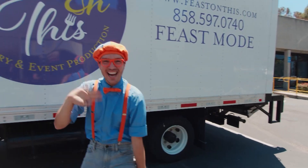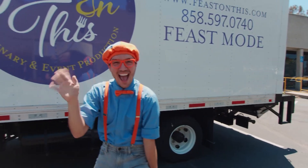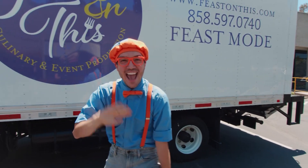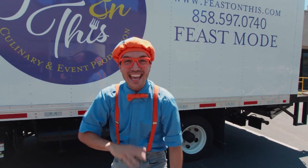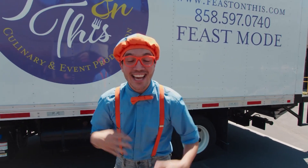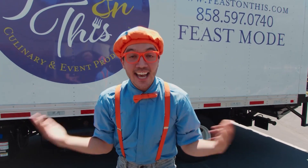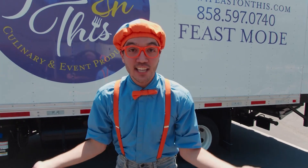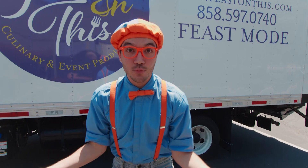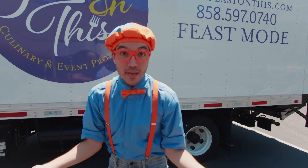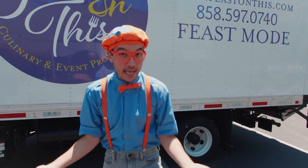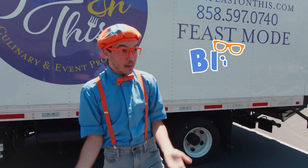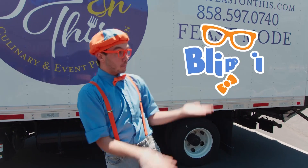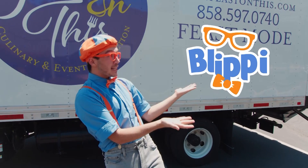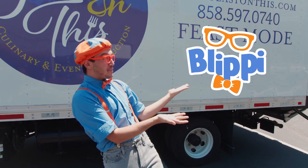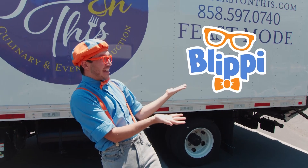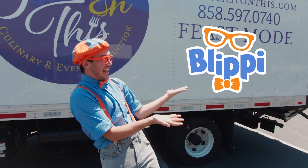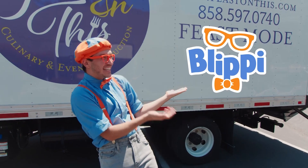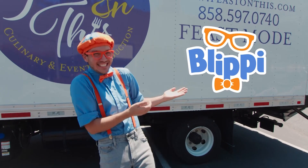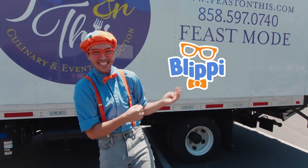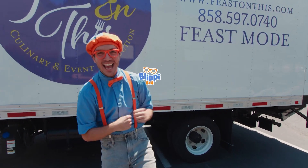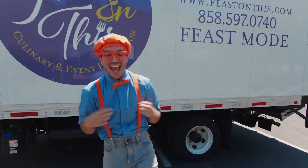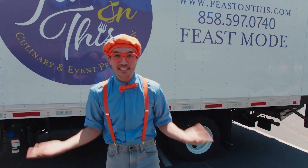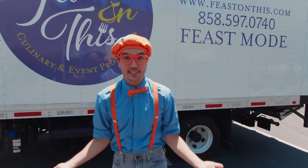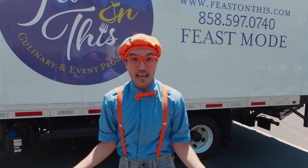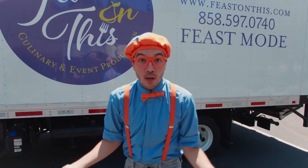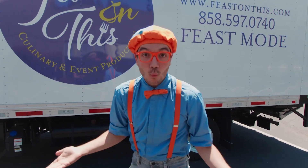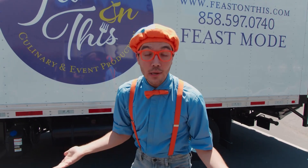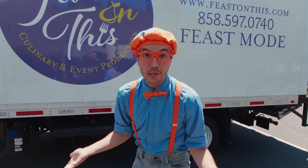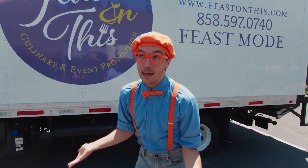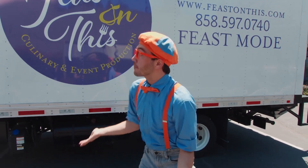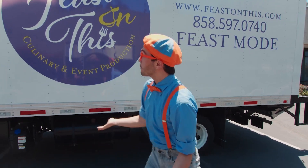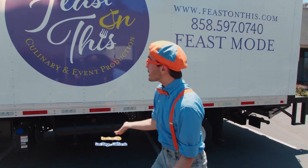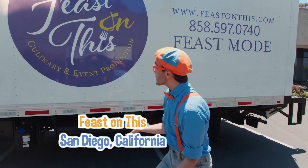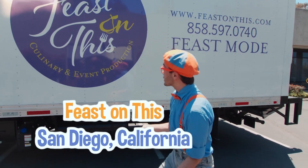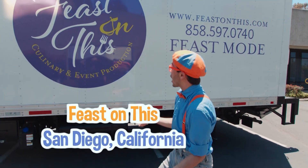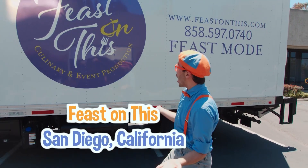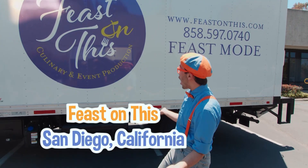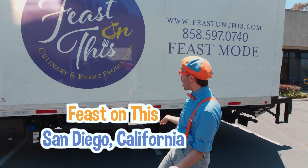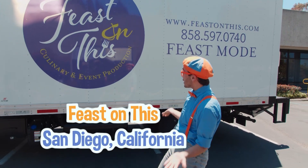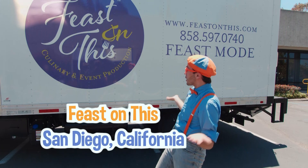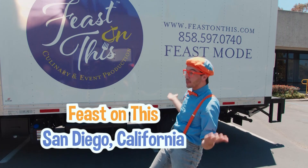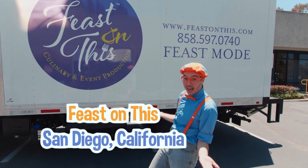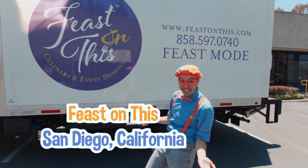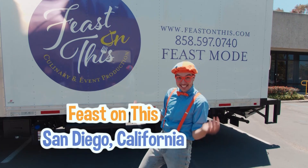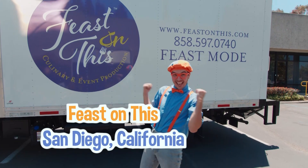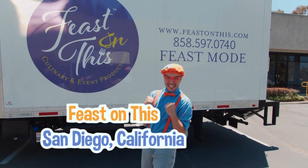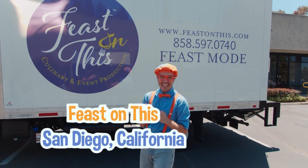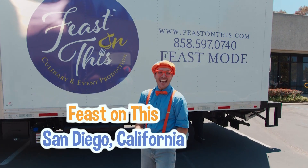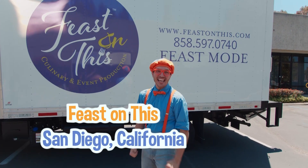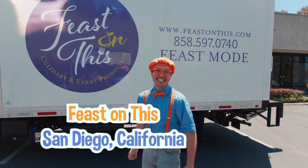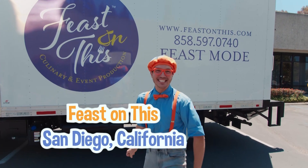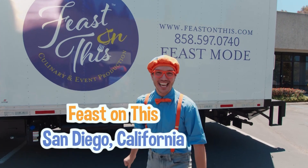Hey! It's me, Flippi! And today, we're here at Feast on This!